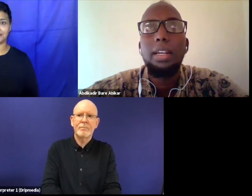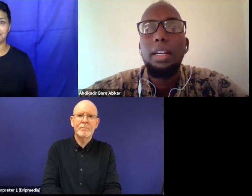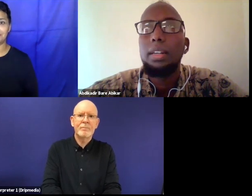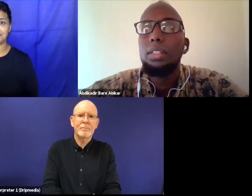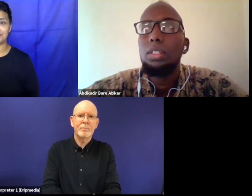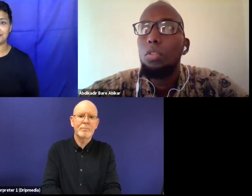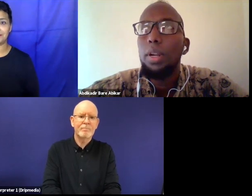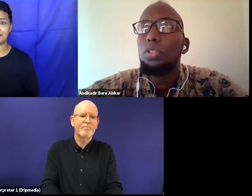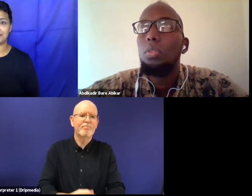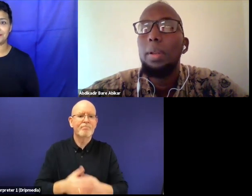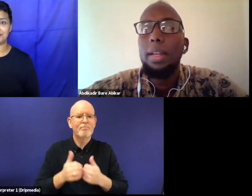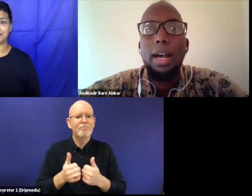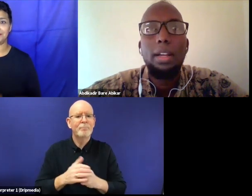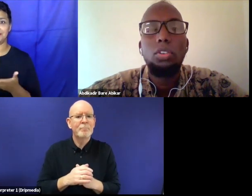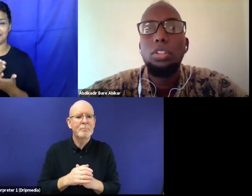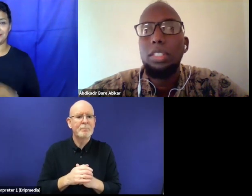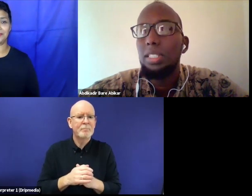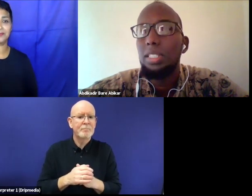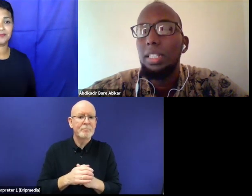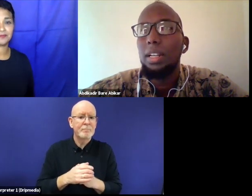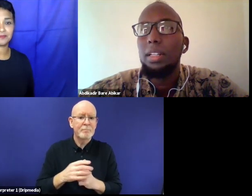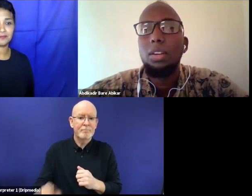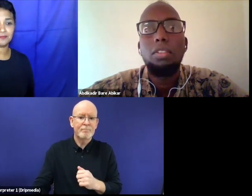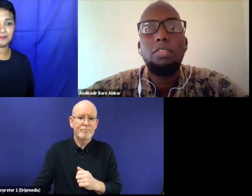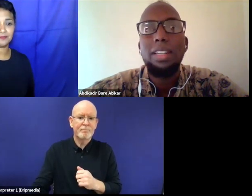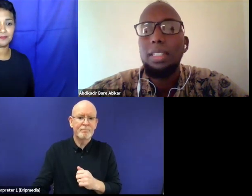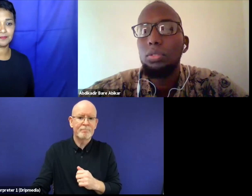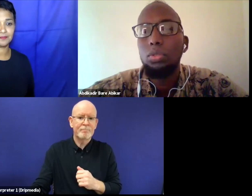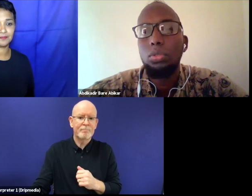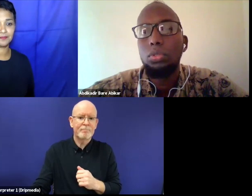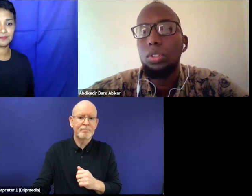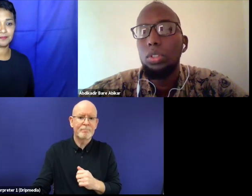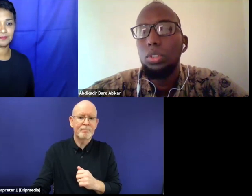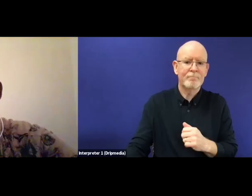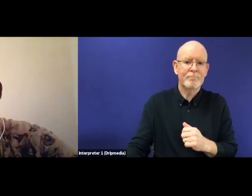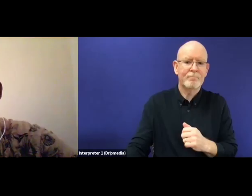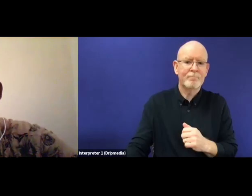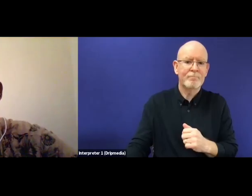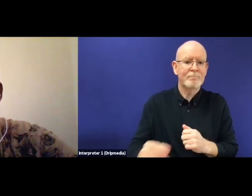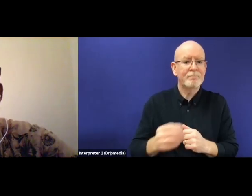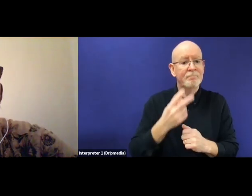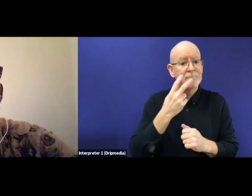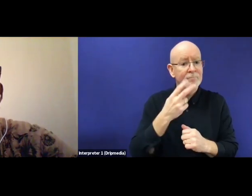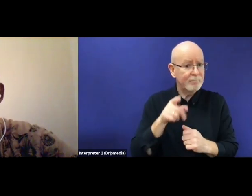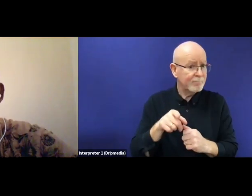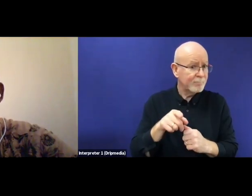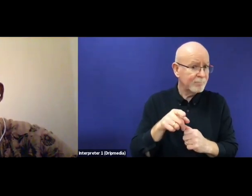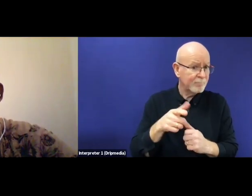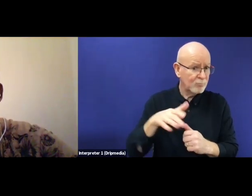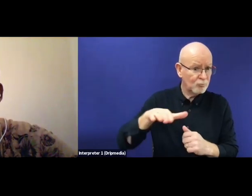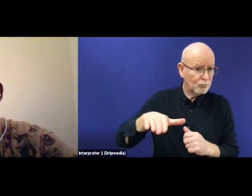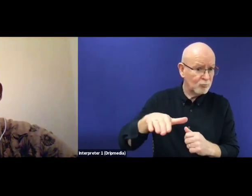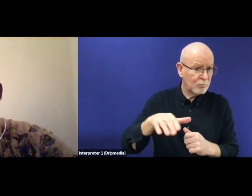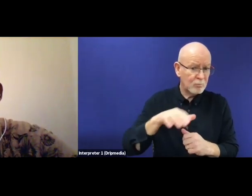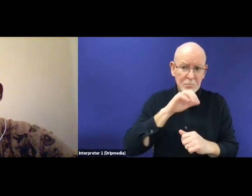like operation will be done and all these things, and they were frightened to go back and say that these